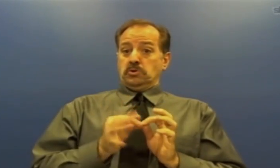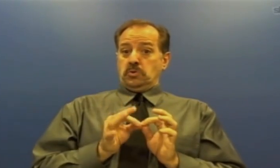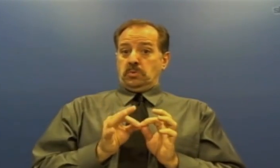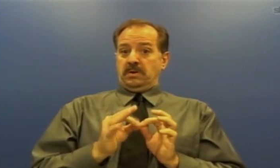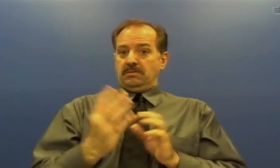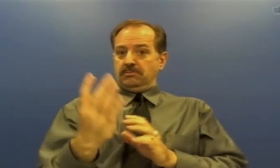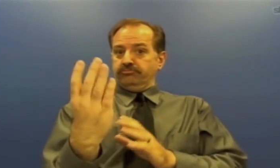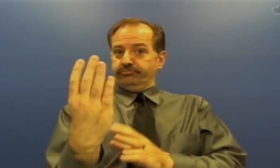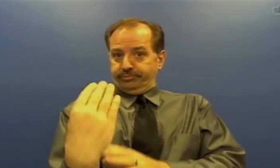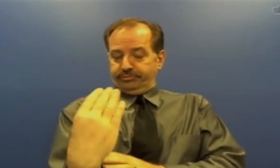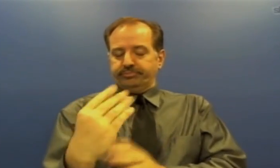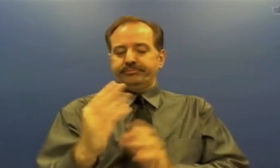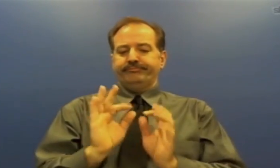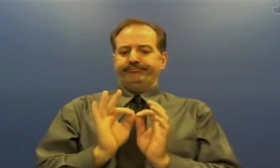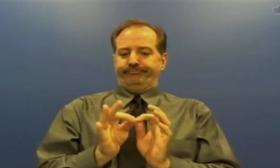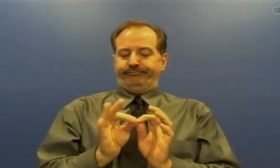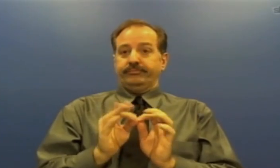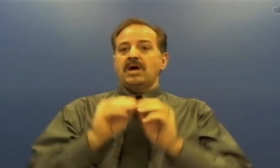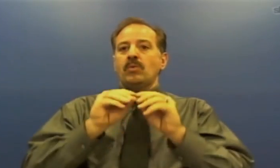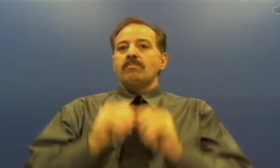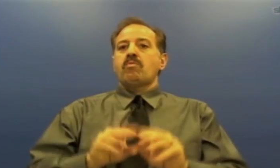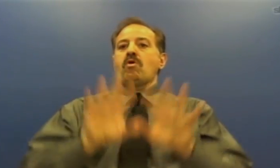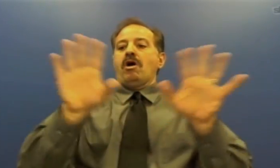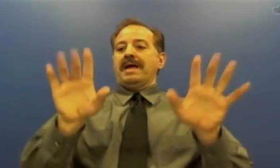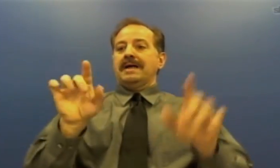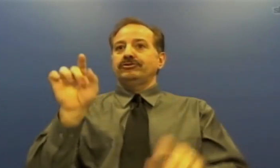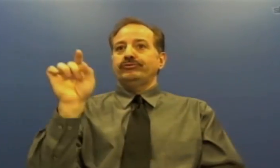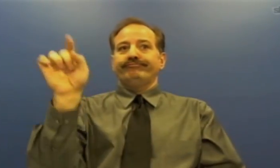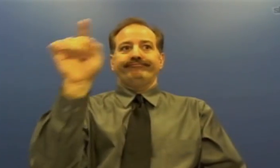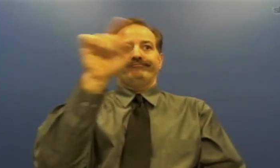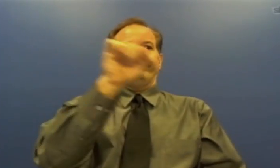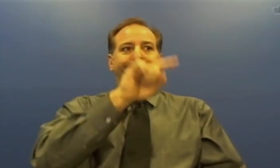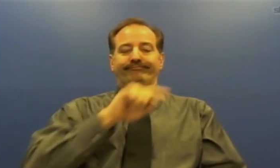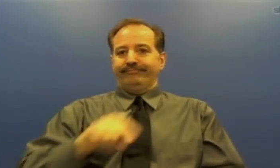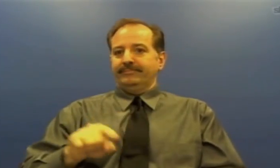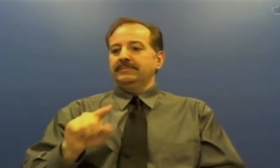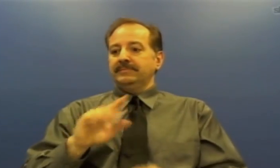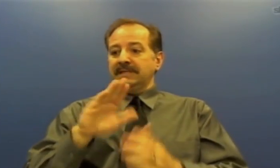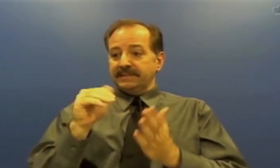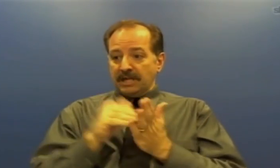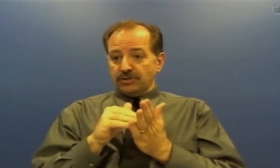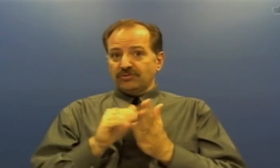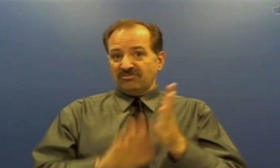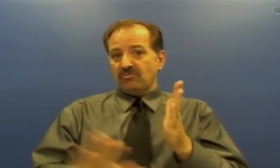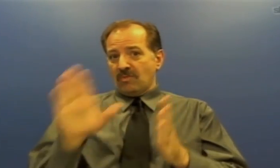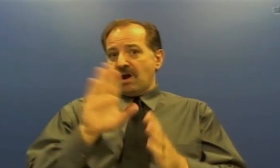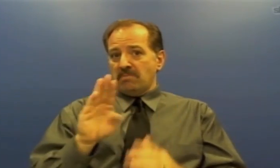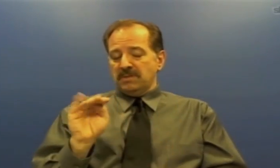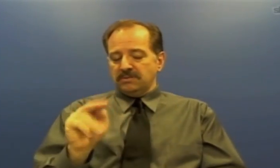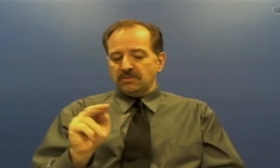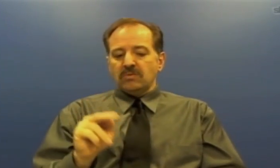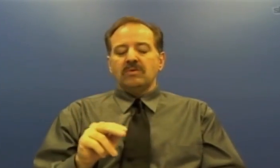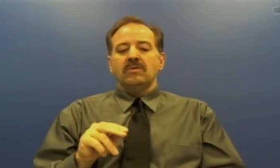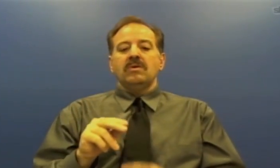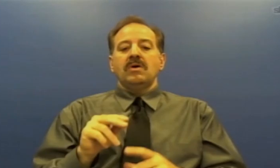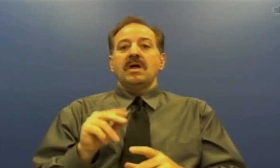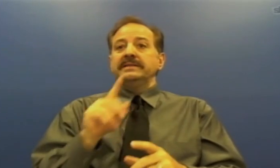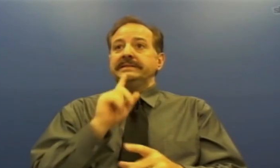conferencing. Now, as an interpreter, we had a camera that was positioned towards us so that our work was then broadcasted to all the centers